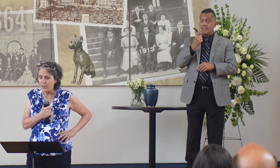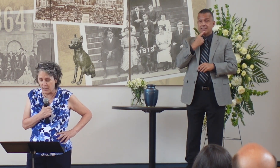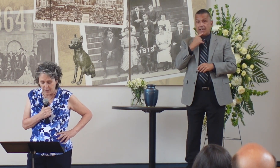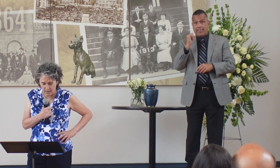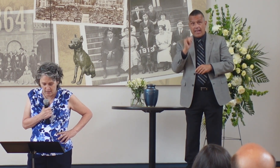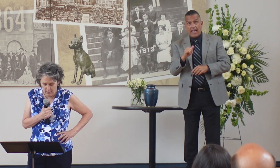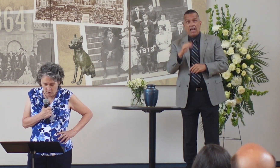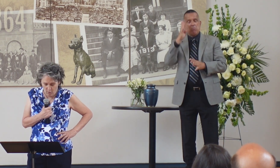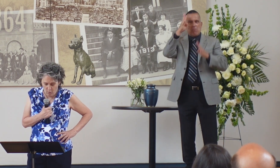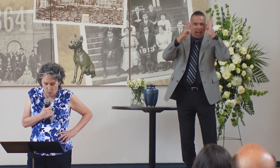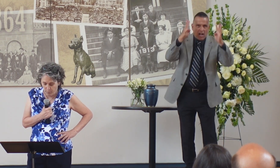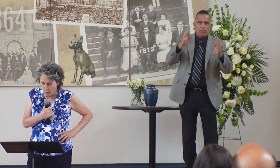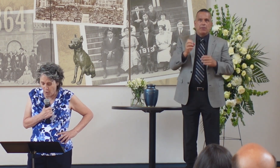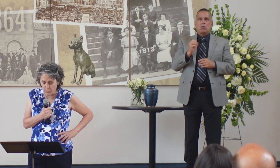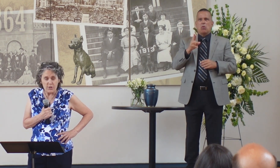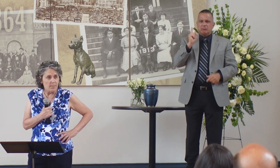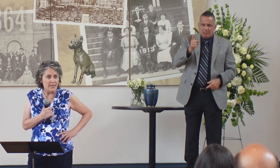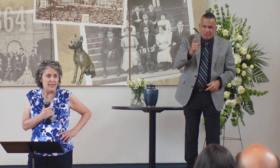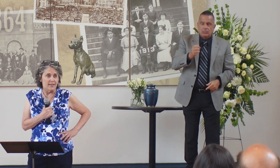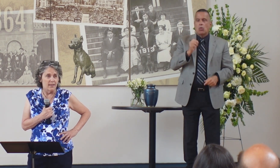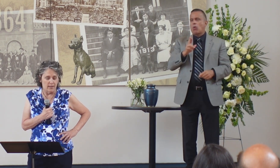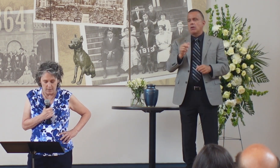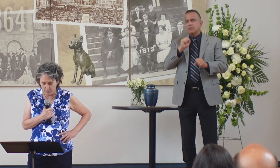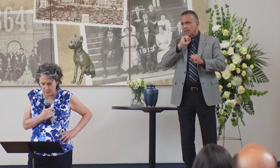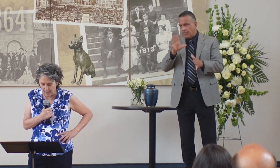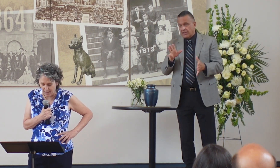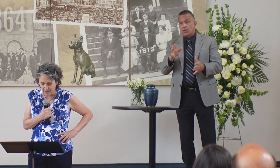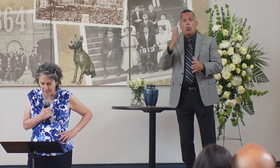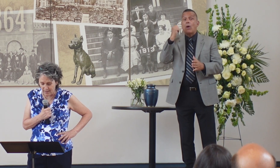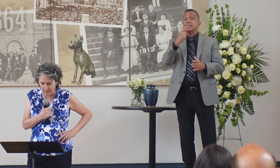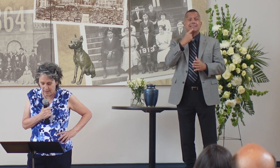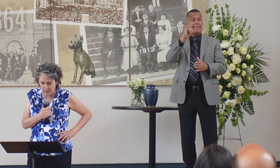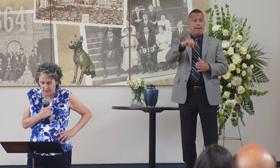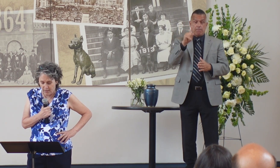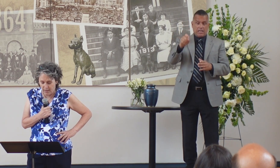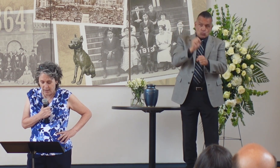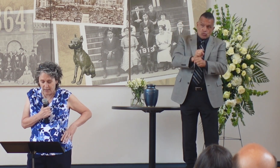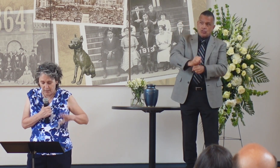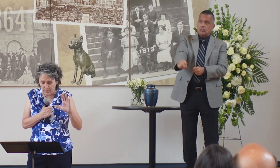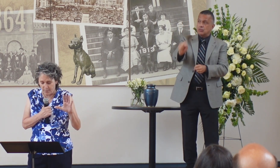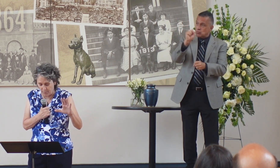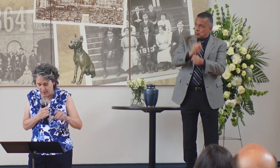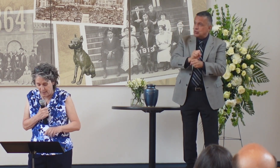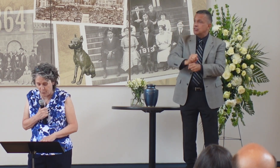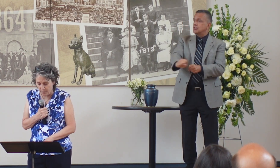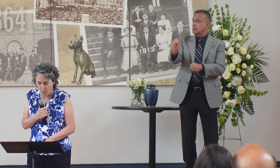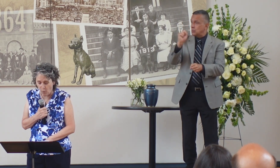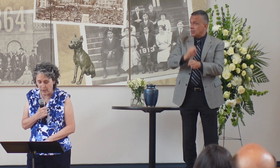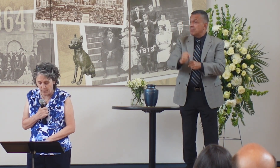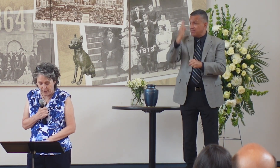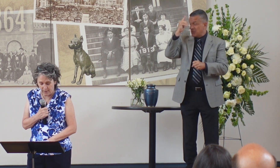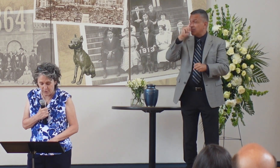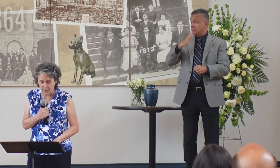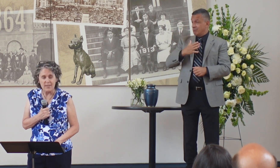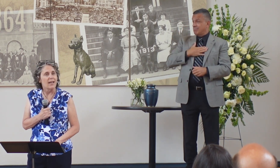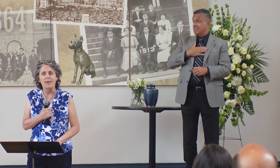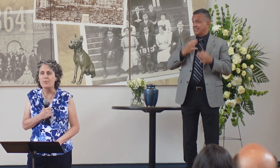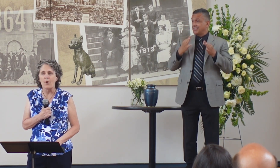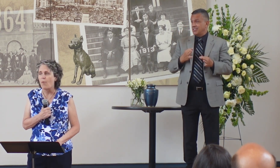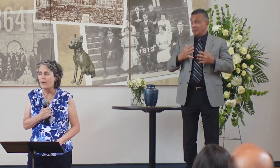fiction or prose. She meant it because it was up to me, but only me, just like it was always